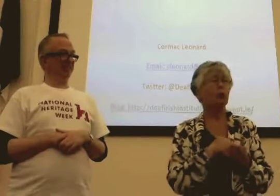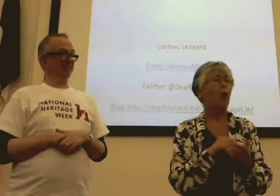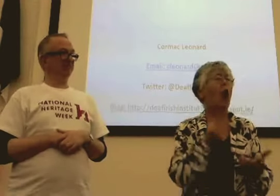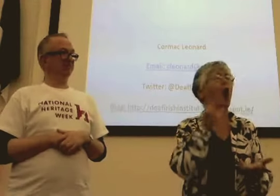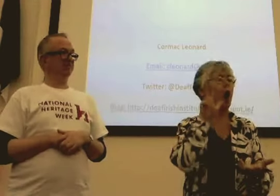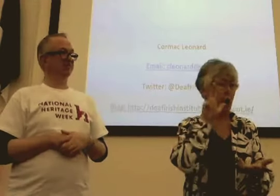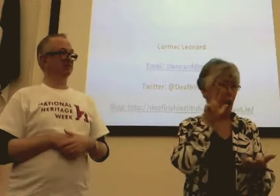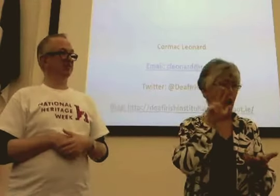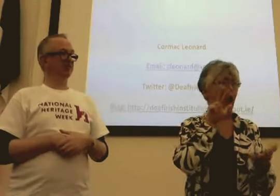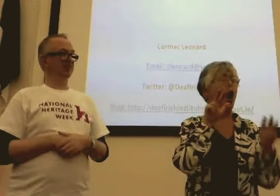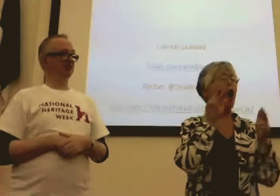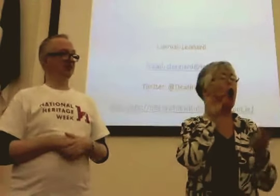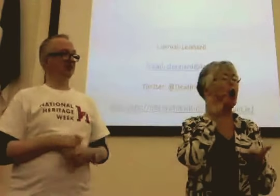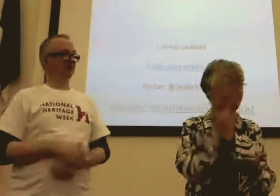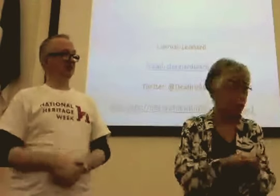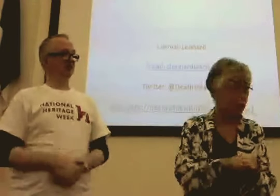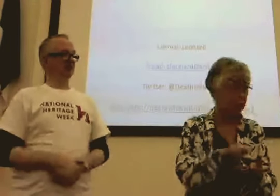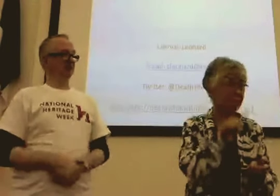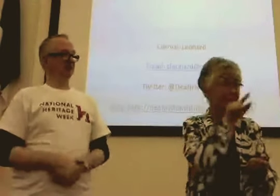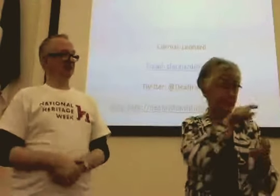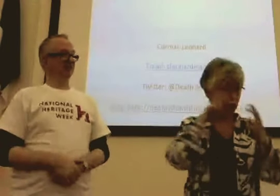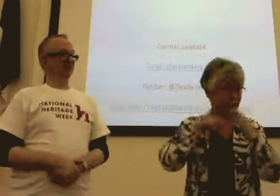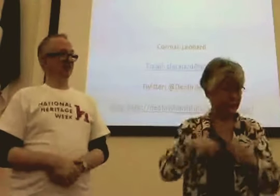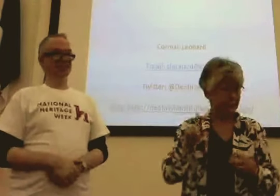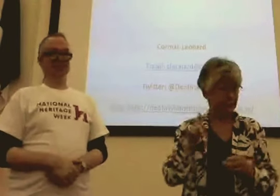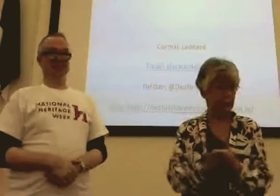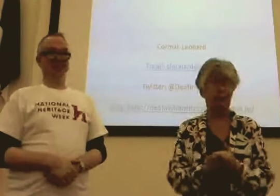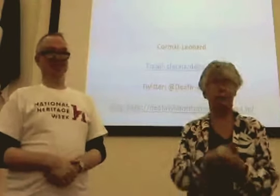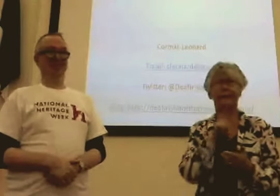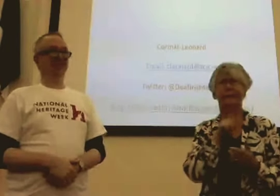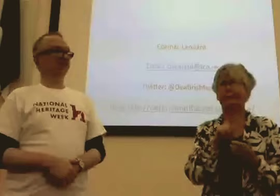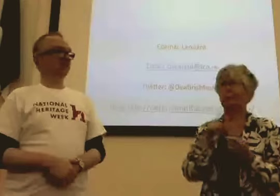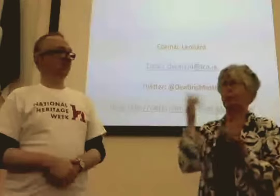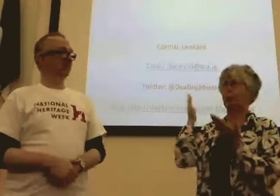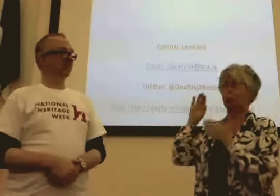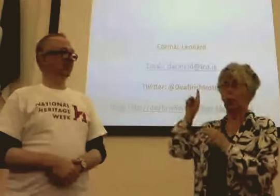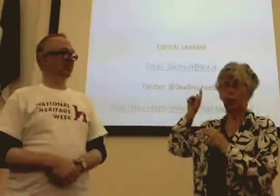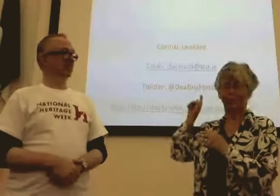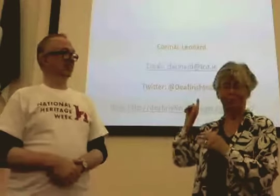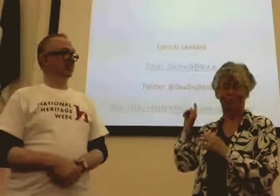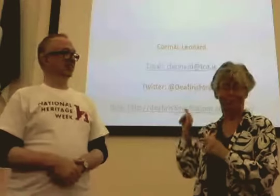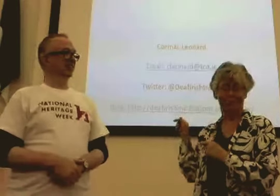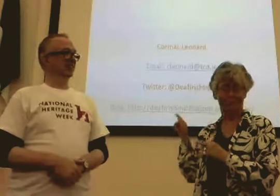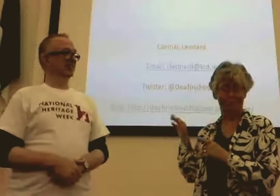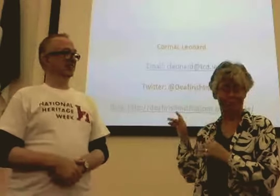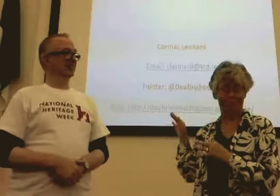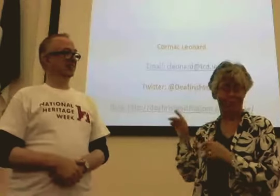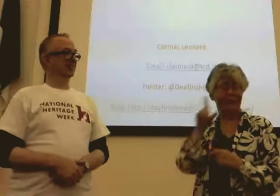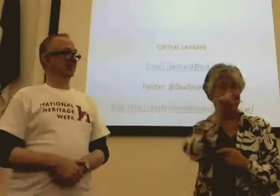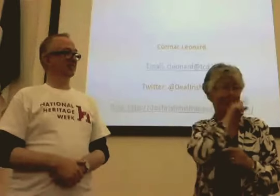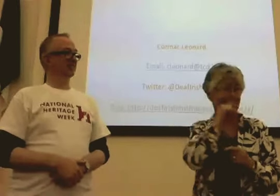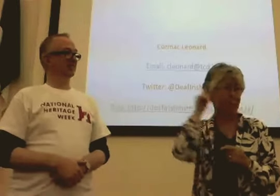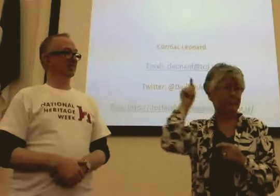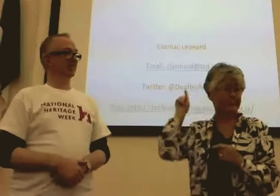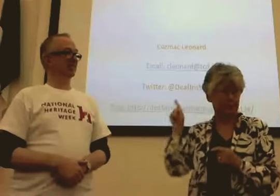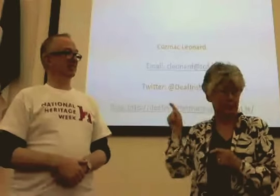to 100 you research. Confirm your research. So, You showed names, the